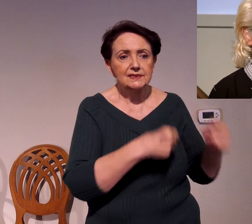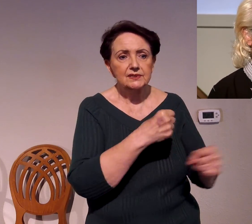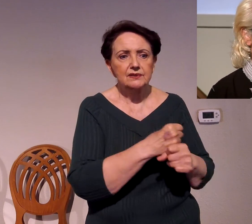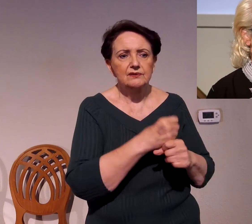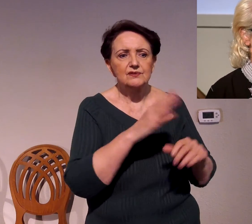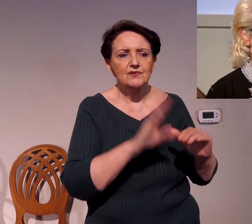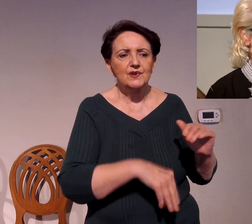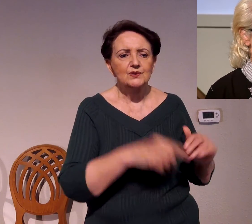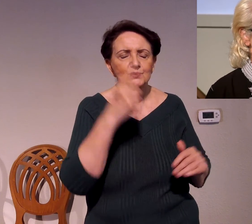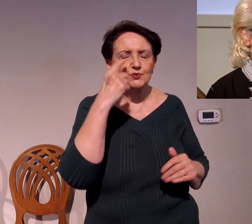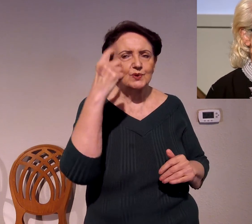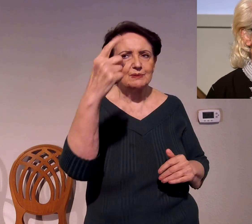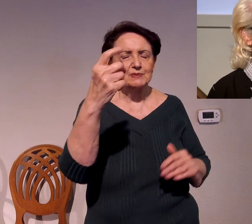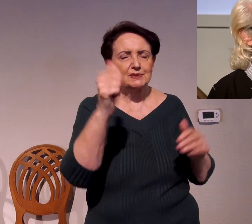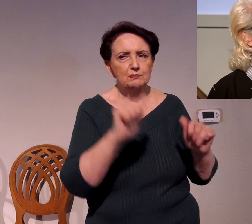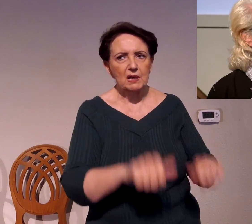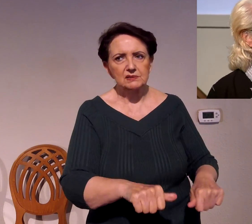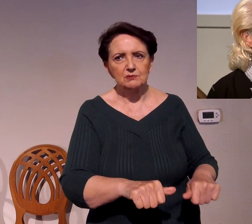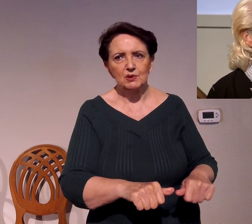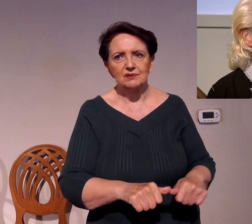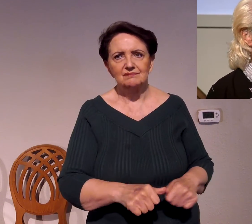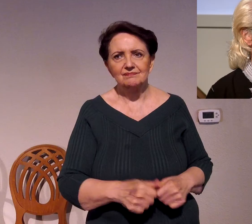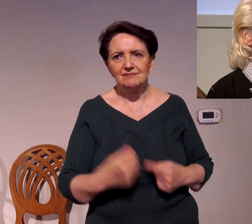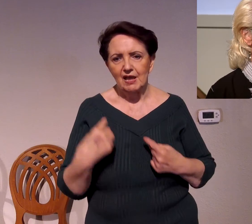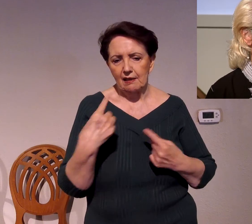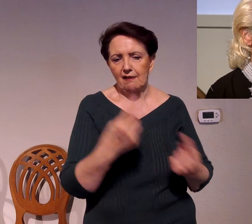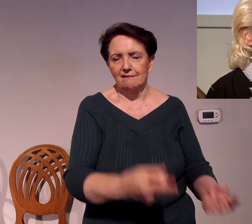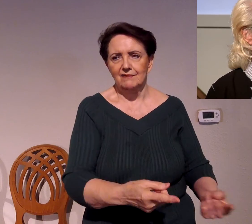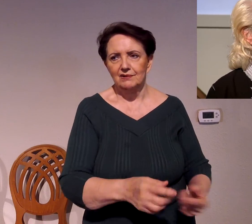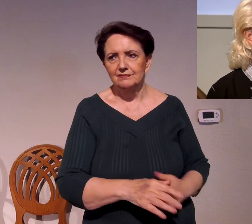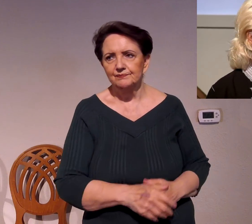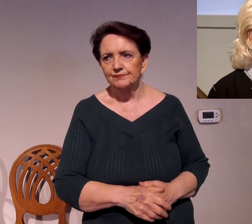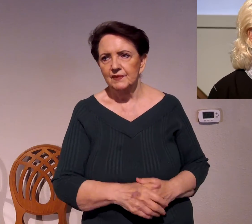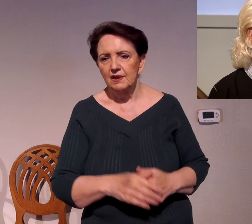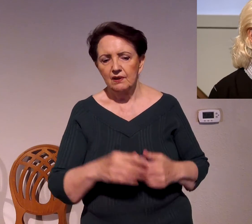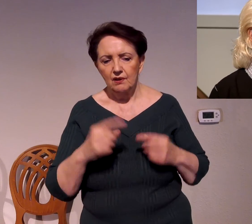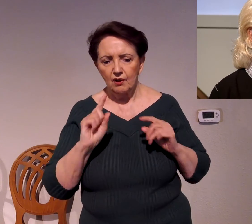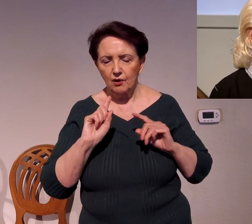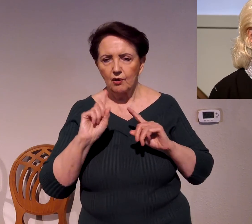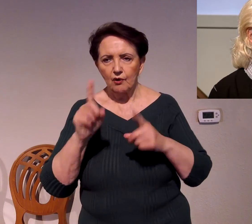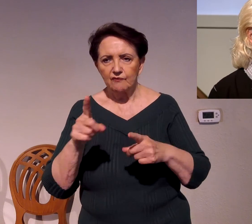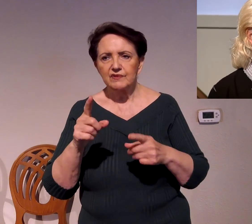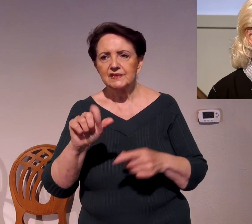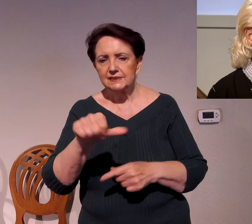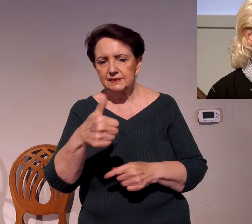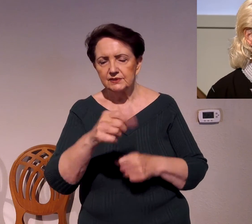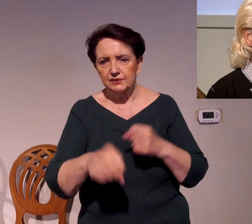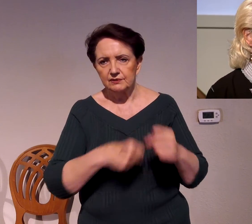possible. Go for the 10 years. Let the one take care of itself.